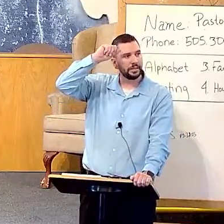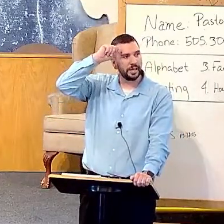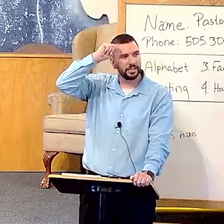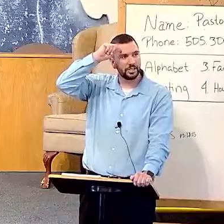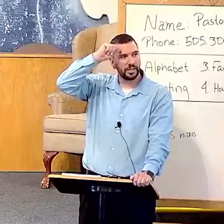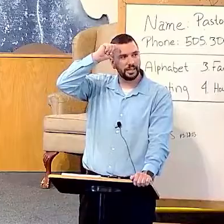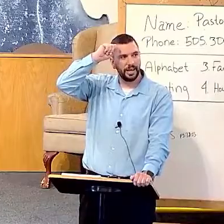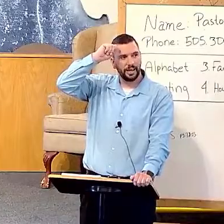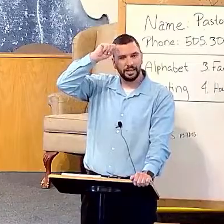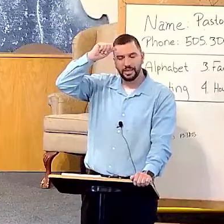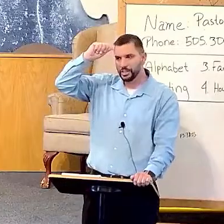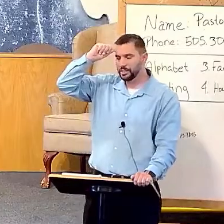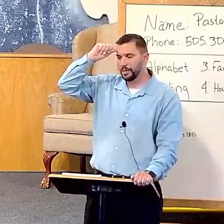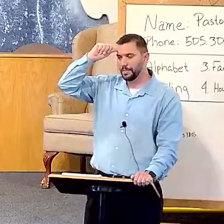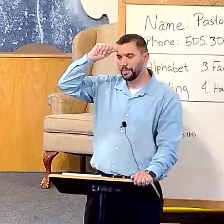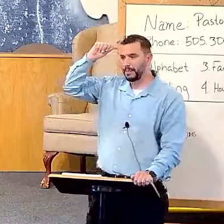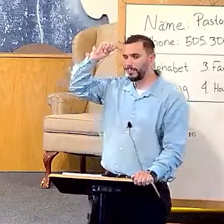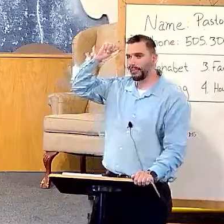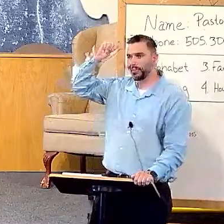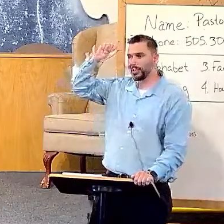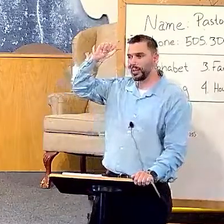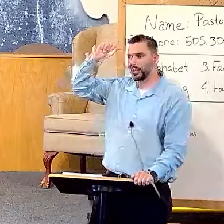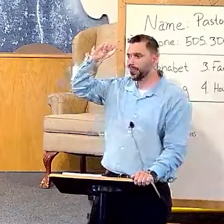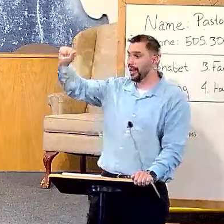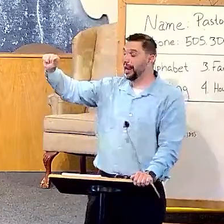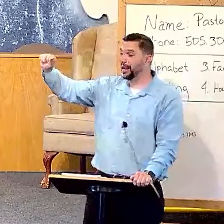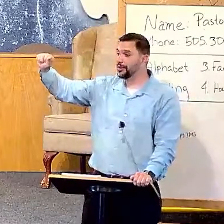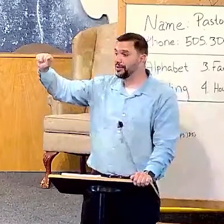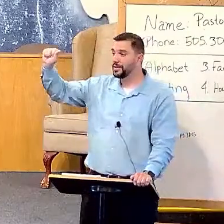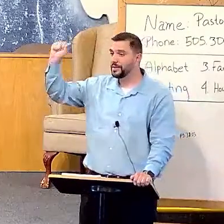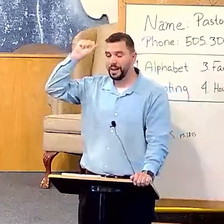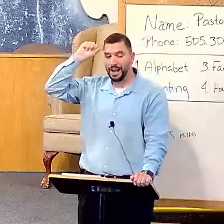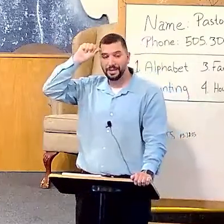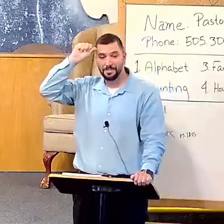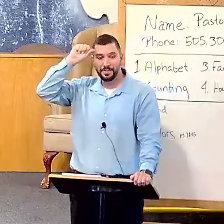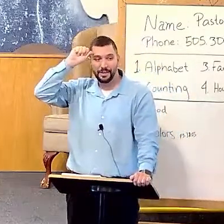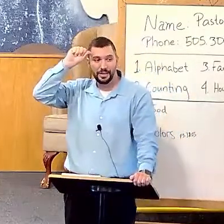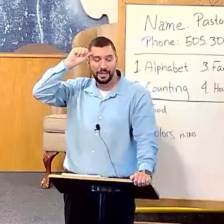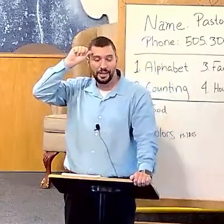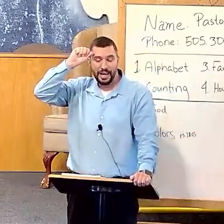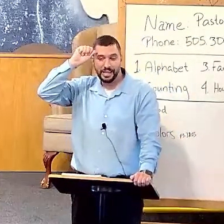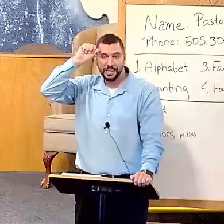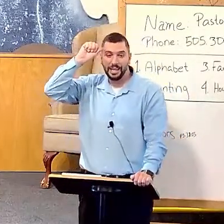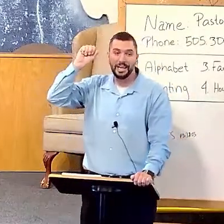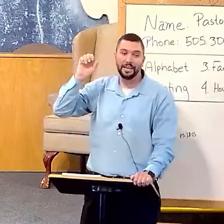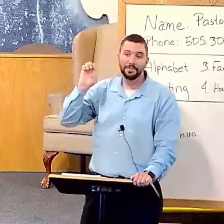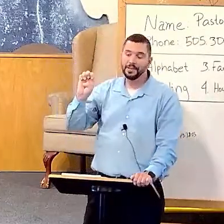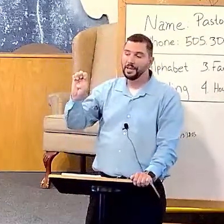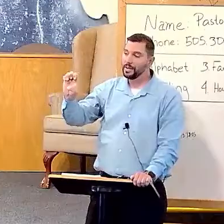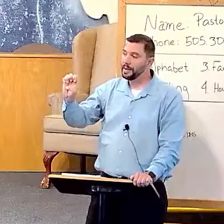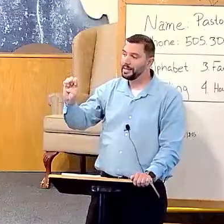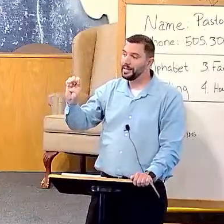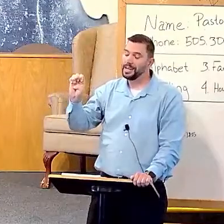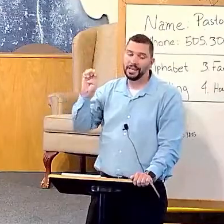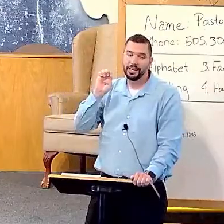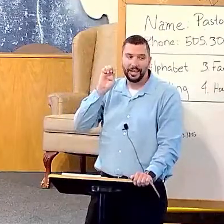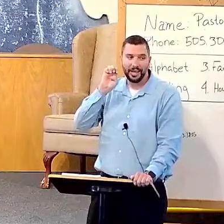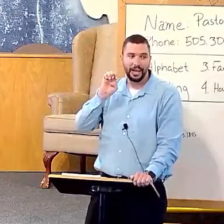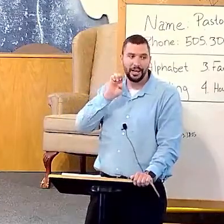just like that. Just up here, right off the side with an A hand for Adam. And then Eve, make an E, and on the bottom